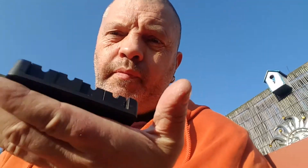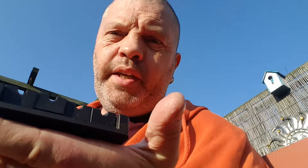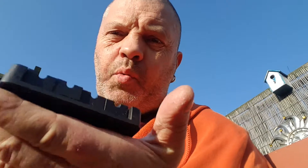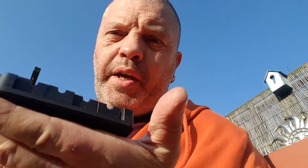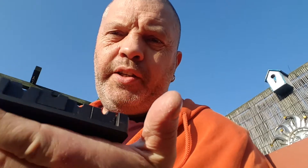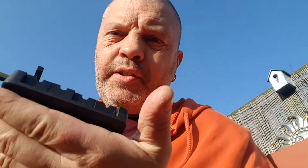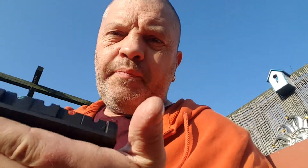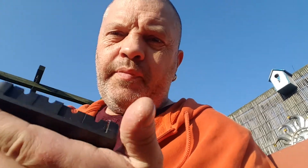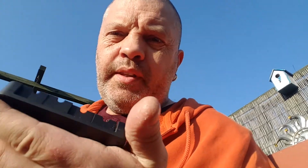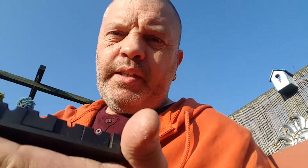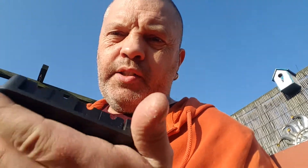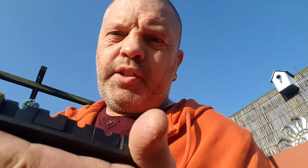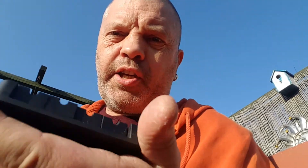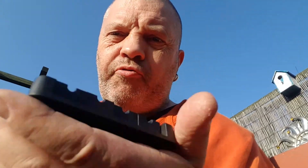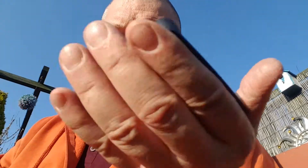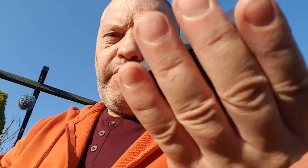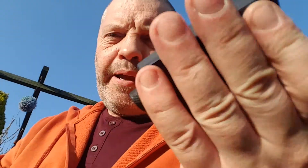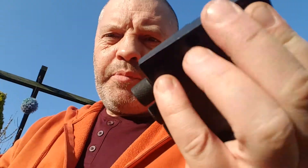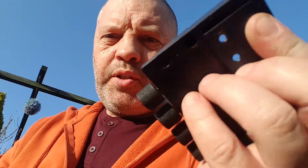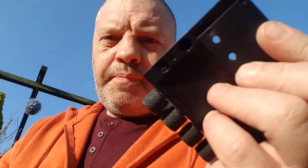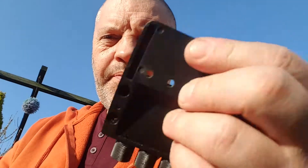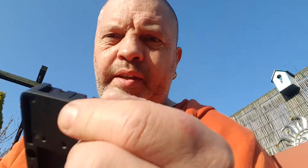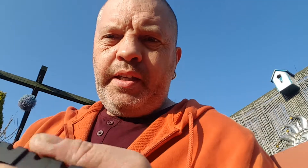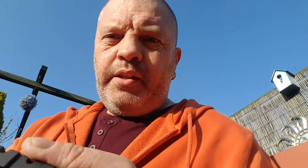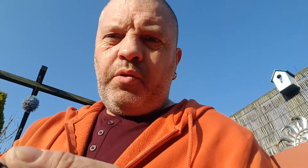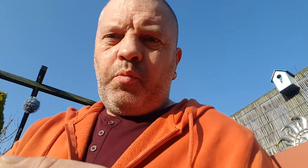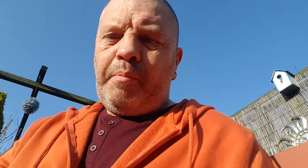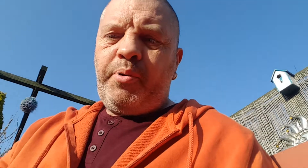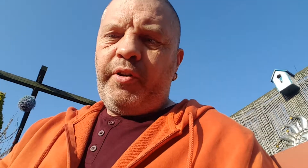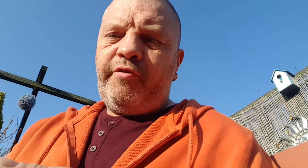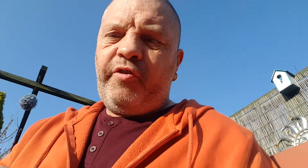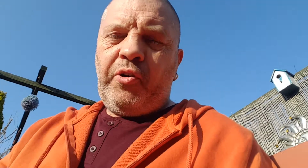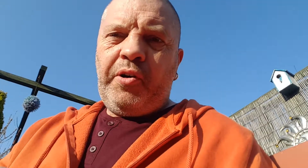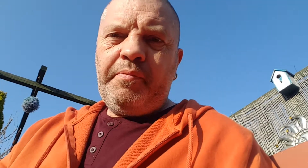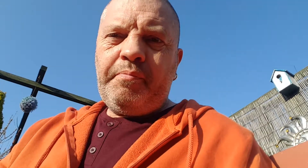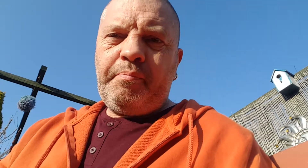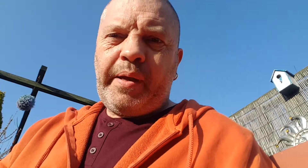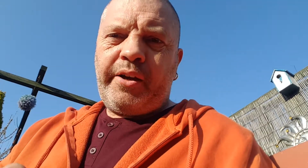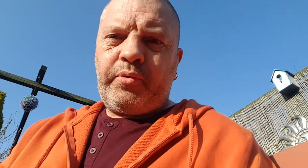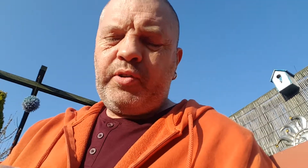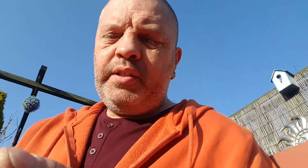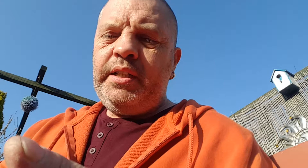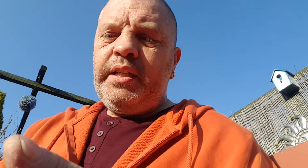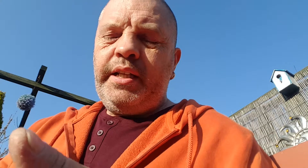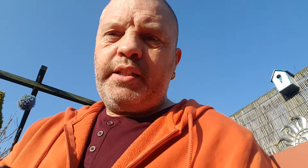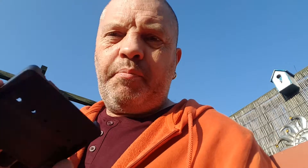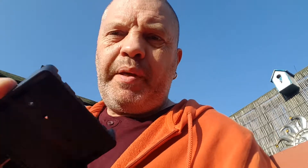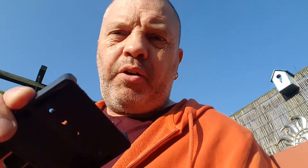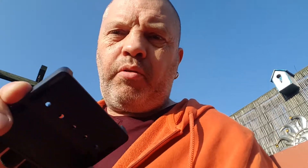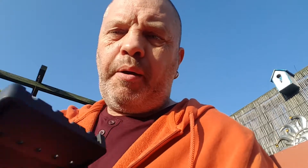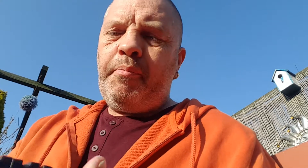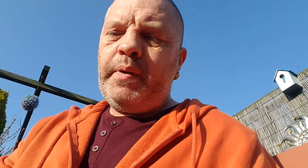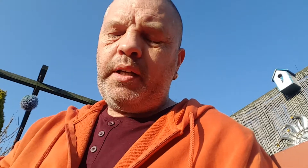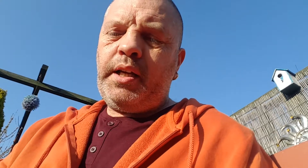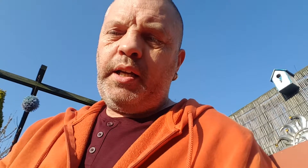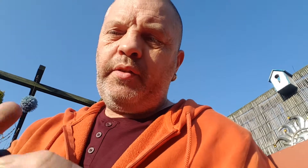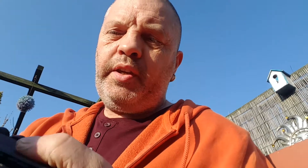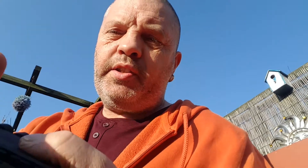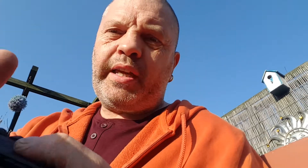It weighs 600 grams or 1.4 pounds. It's a big old lump. The